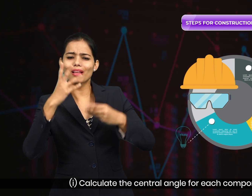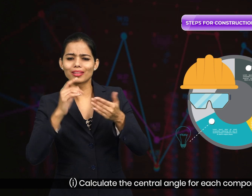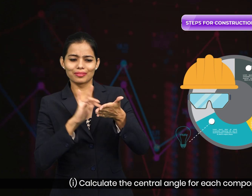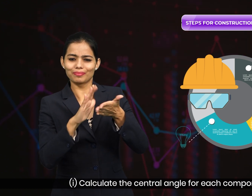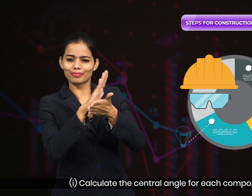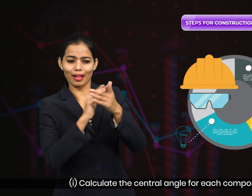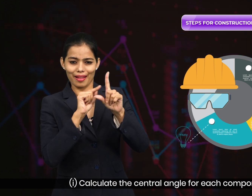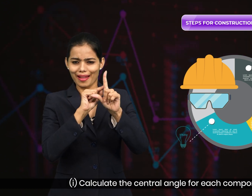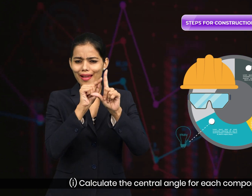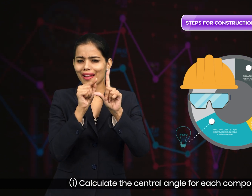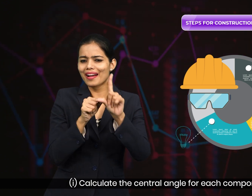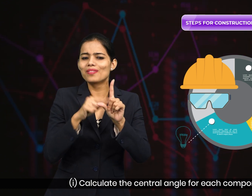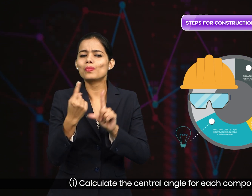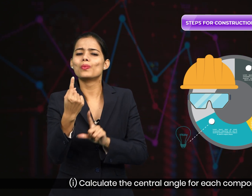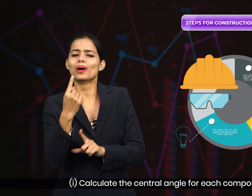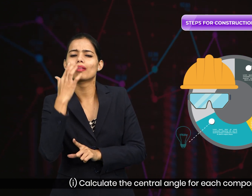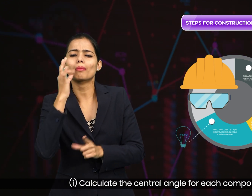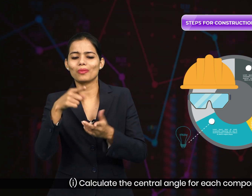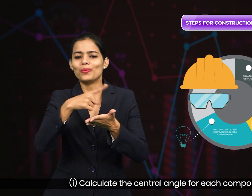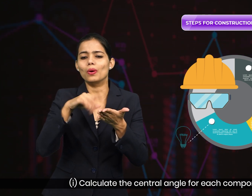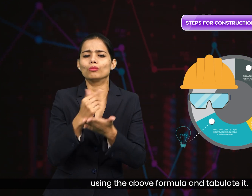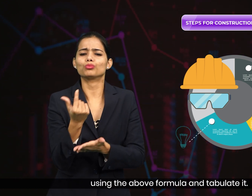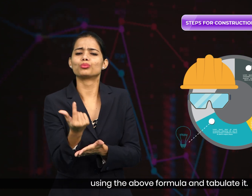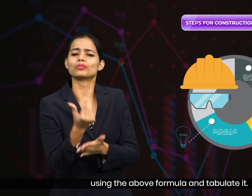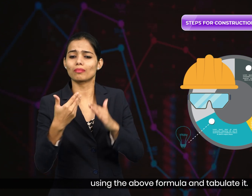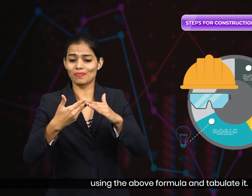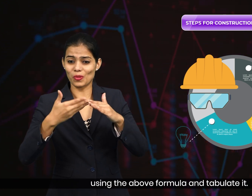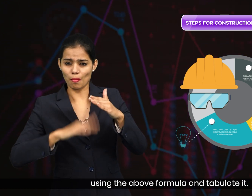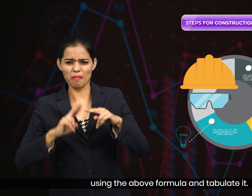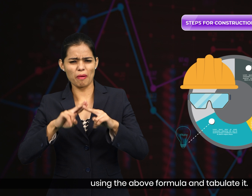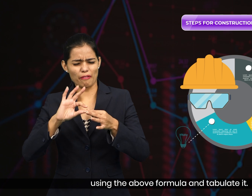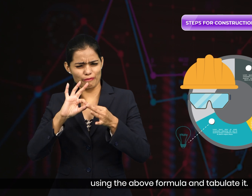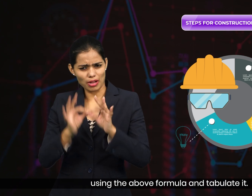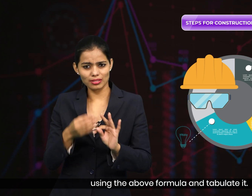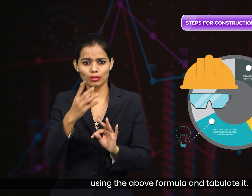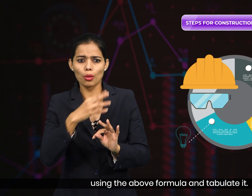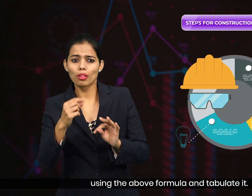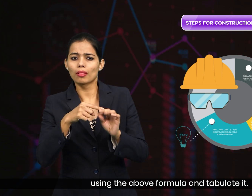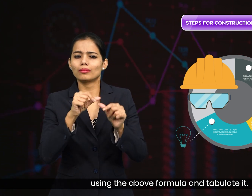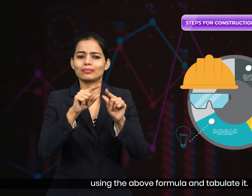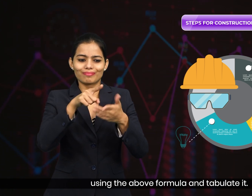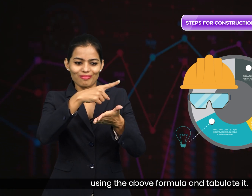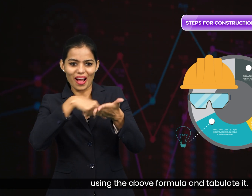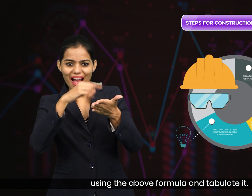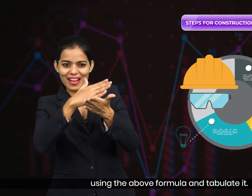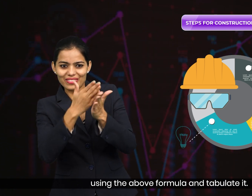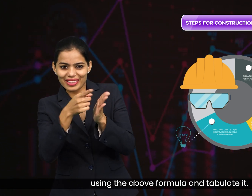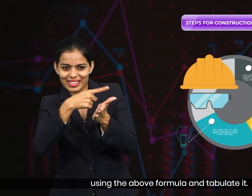Calculate the central angle for each component using the above formula and tabulate it.